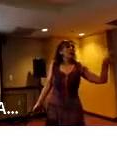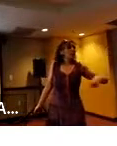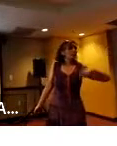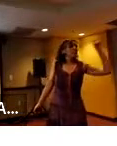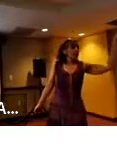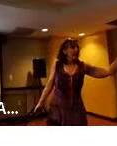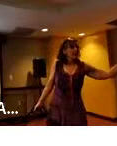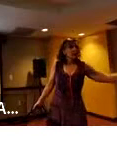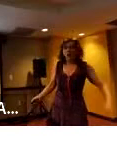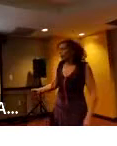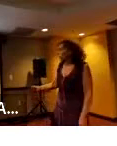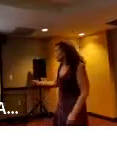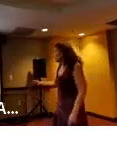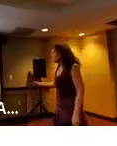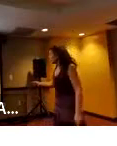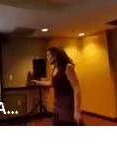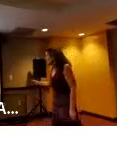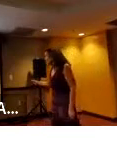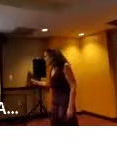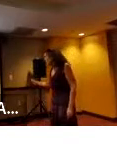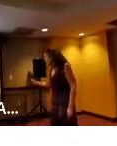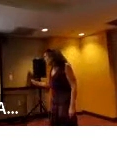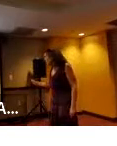I didn't say it, but I condone it.